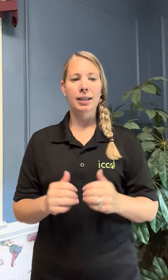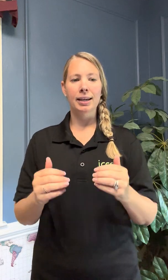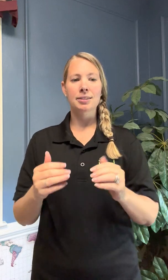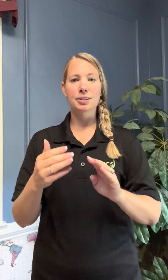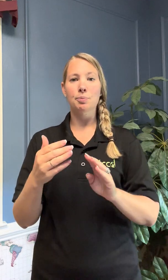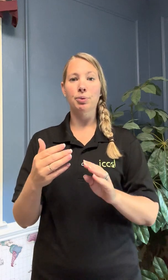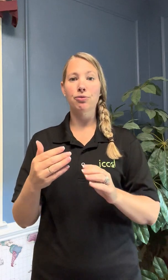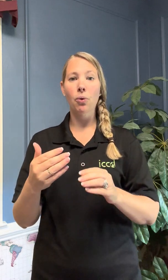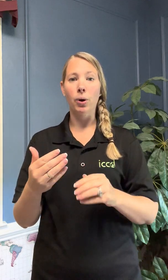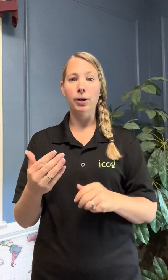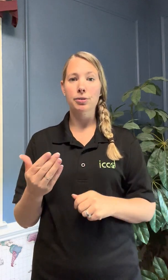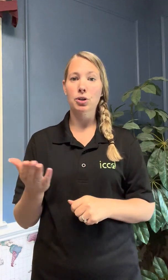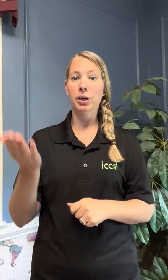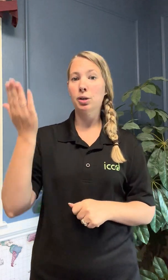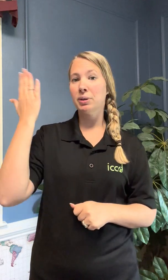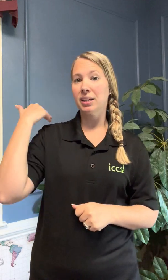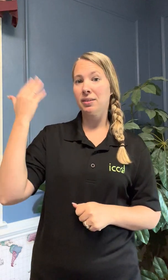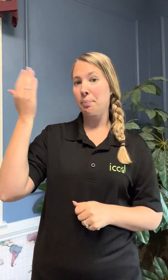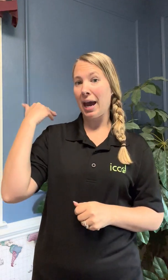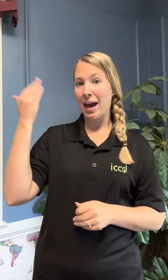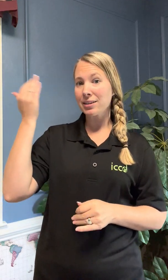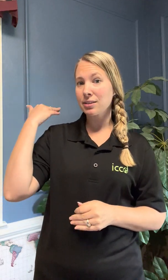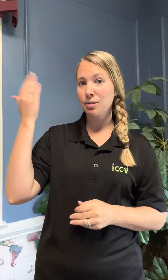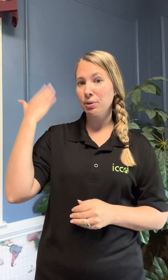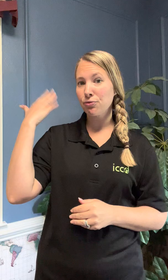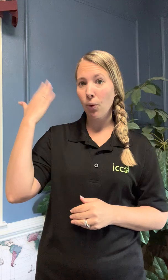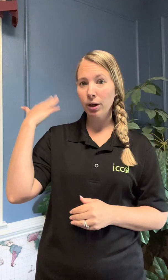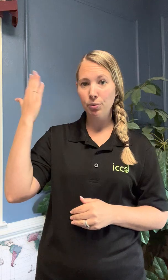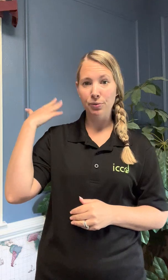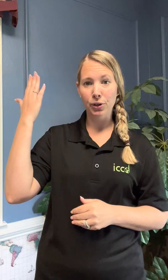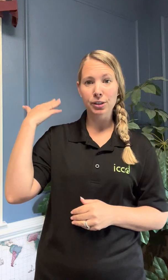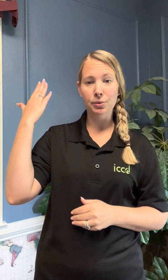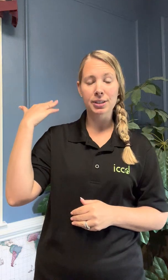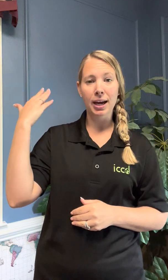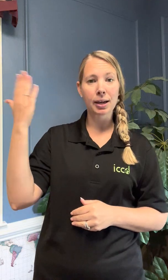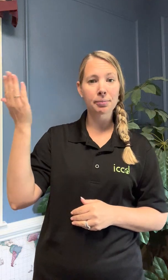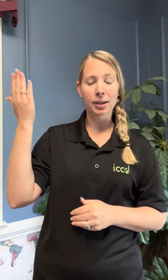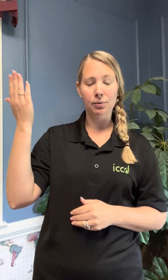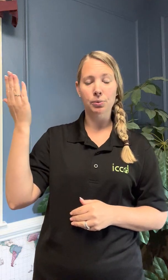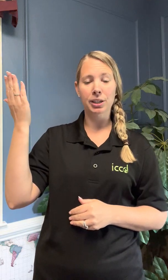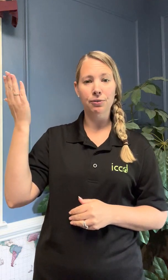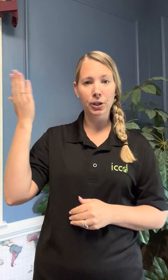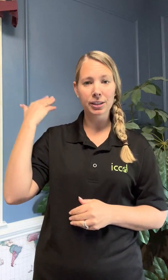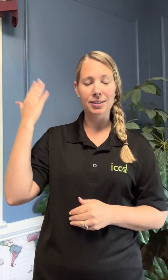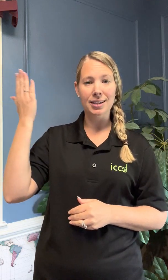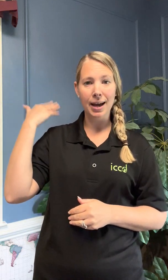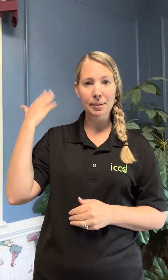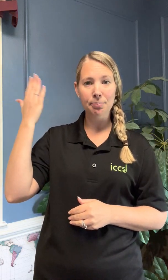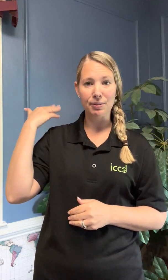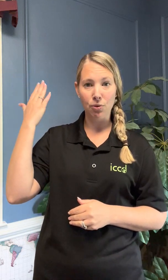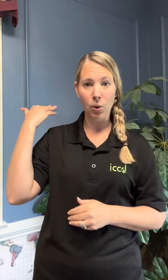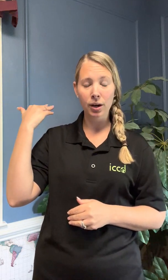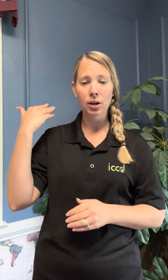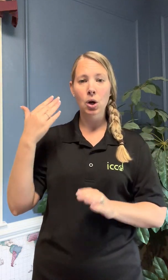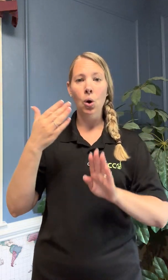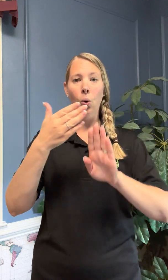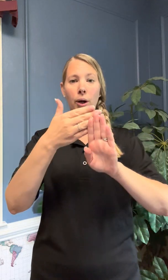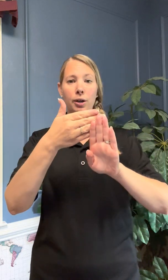Next is before. So it could be in the past, before, if we're referring to time, before. Or it could